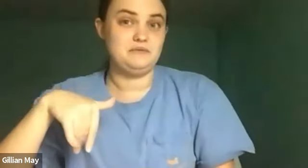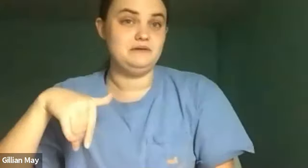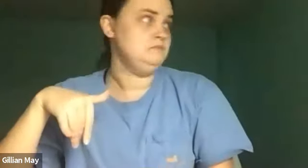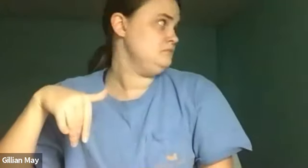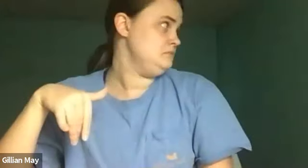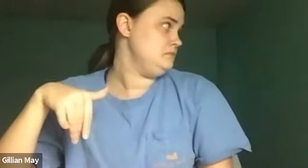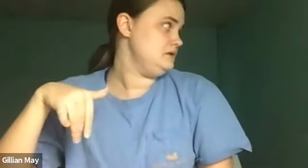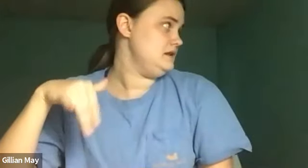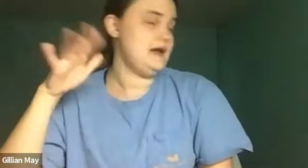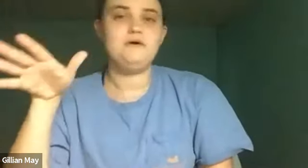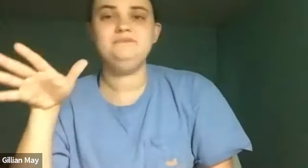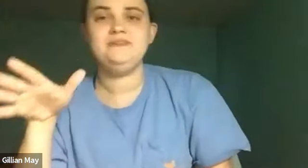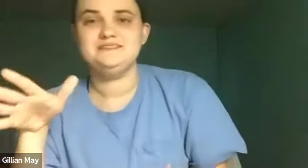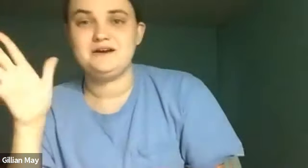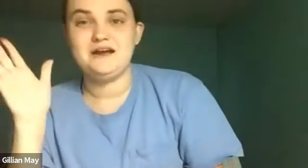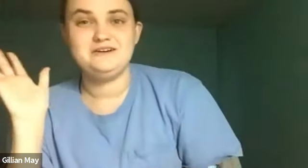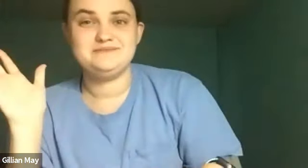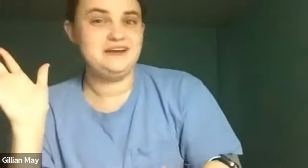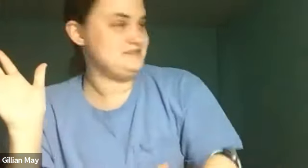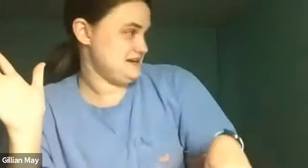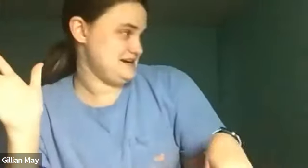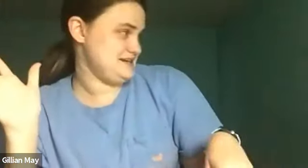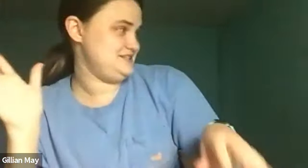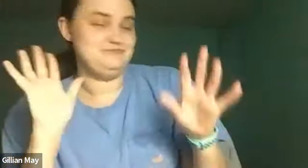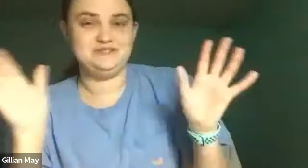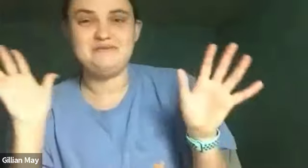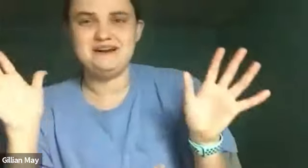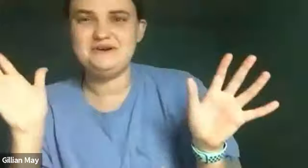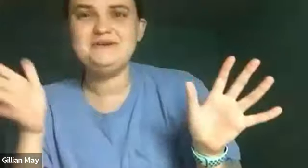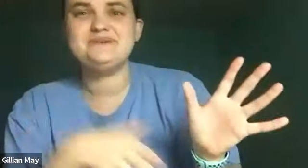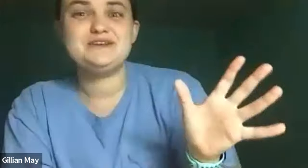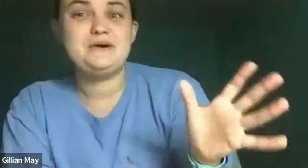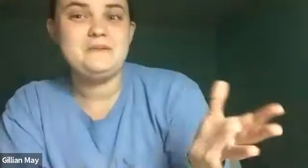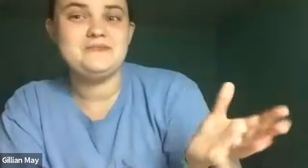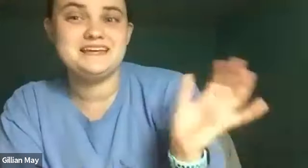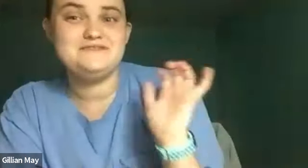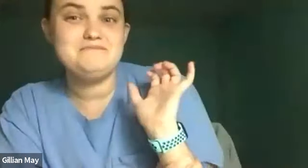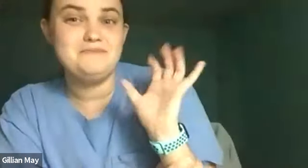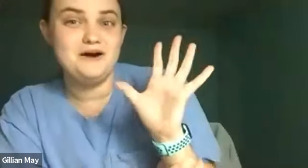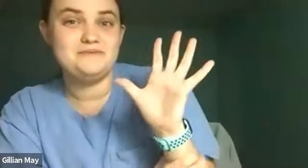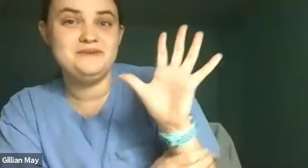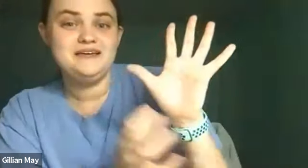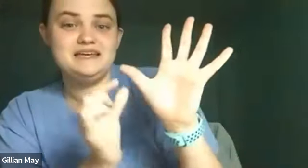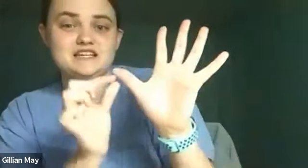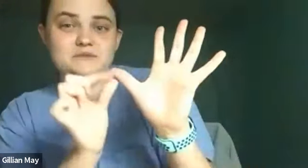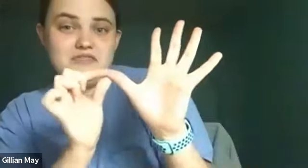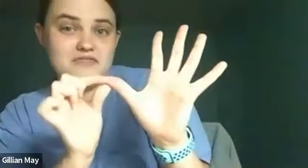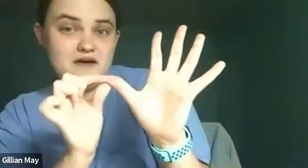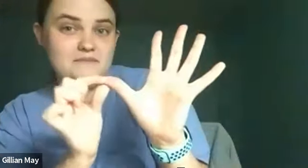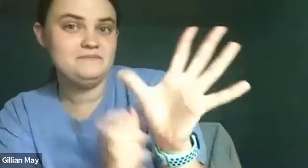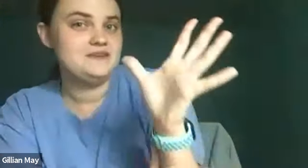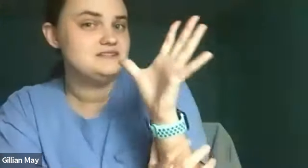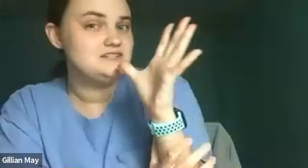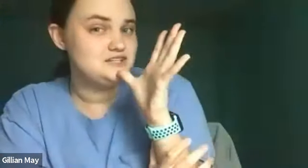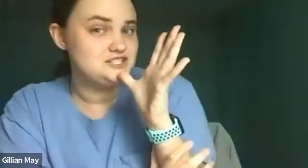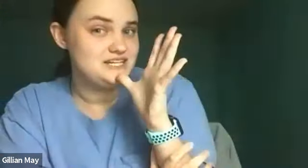one now. So I heard something outside and I just was not ready for it. But so the sign for mom is going to be thumb to your chin,